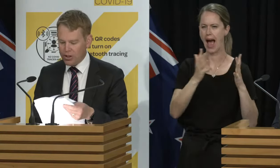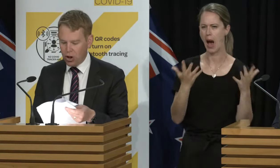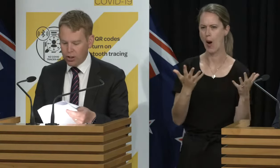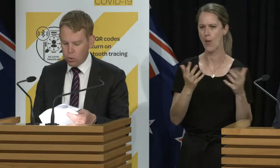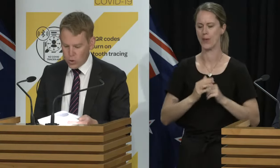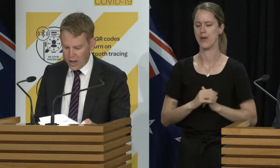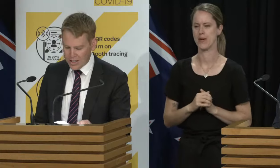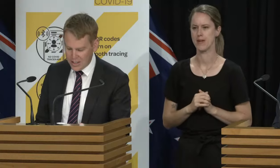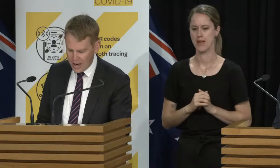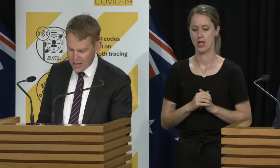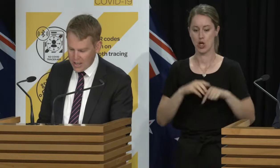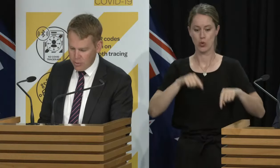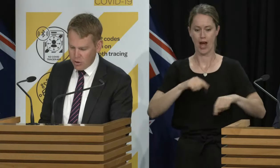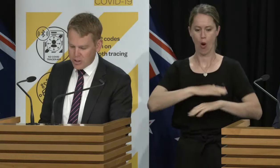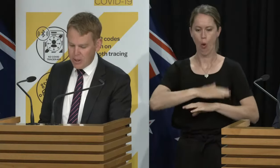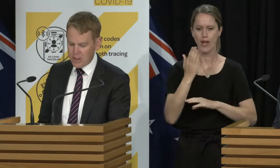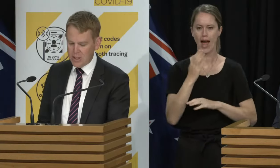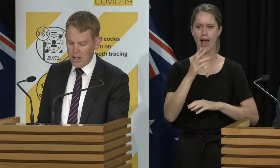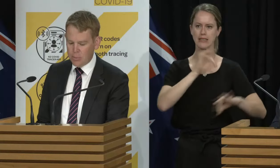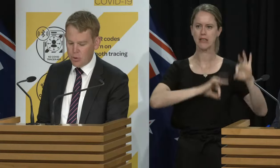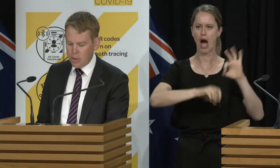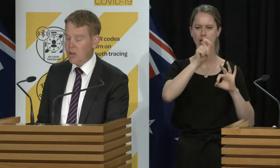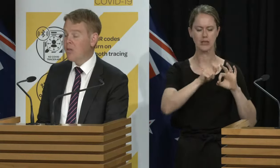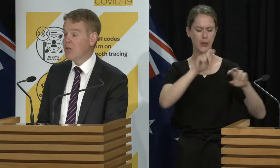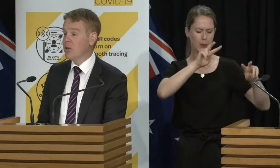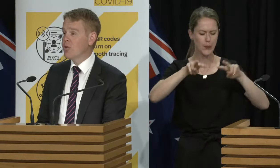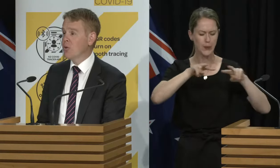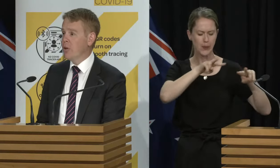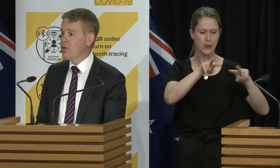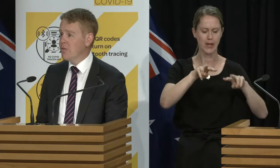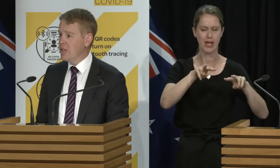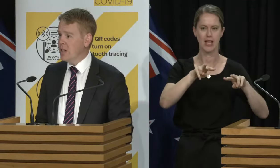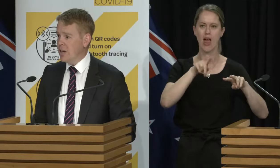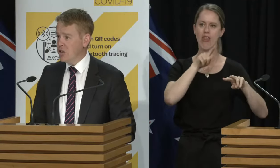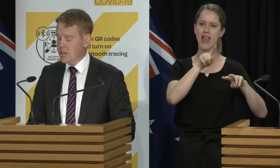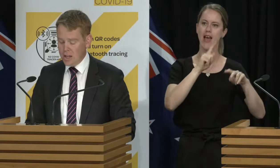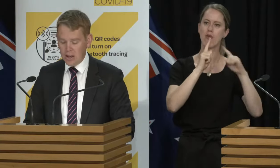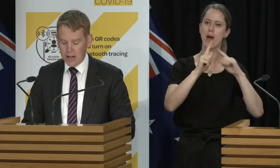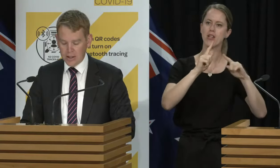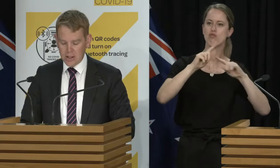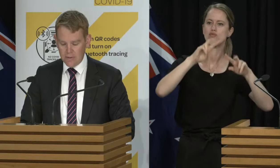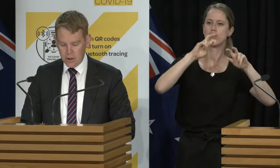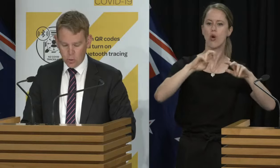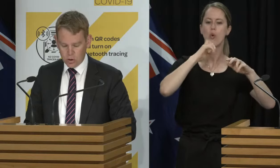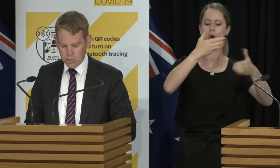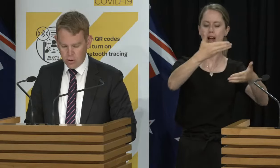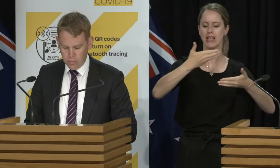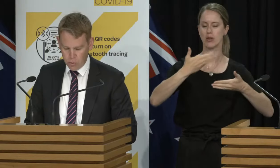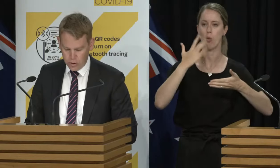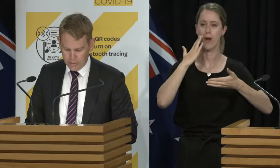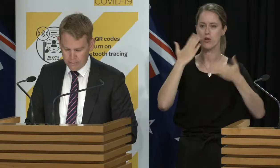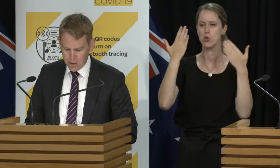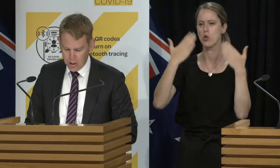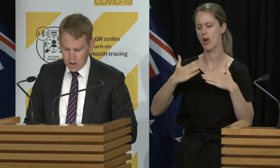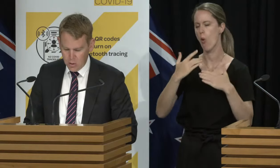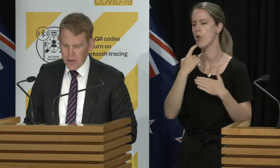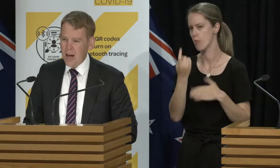been on site all day today, and we're expecting to get the preliminary results from those investigations either later this evening or tomorrow